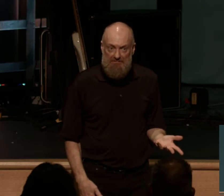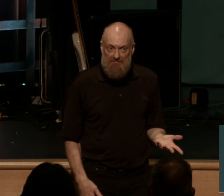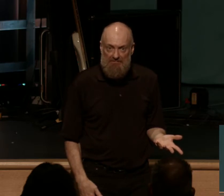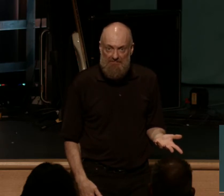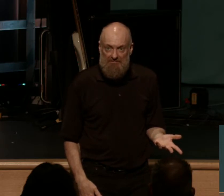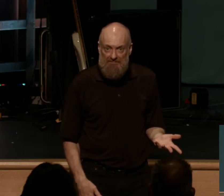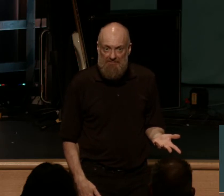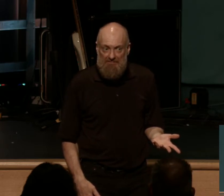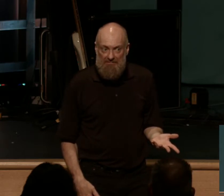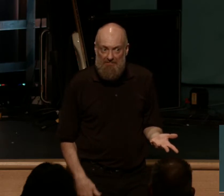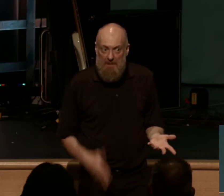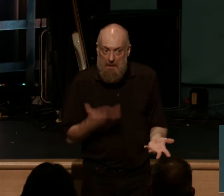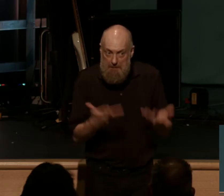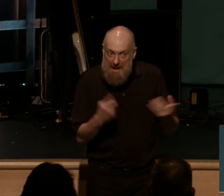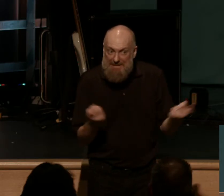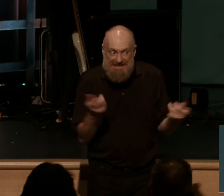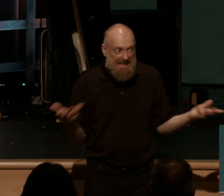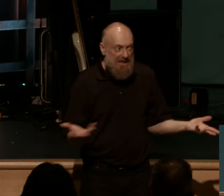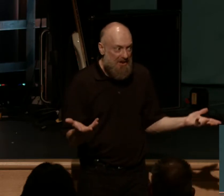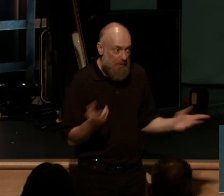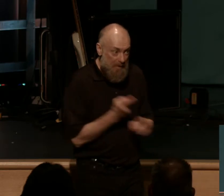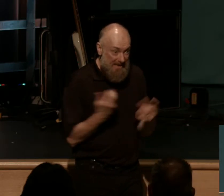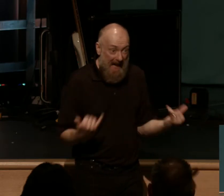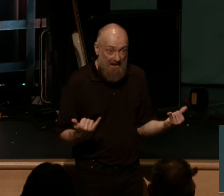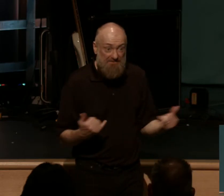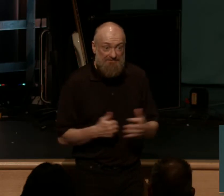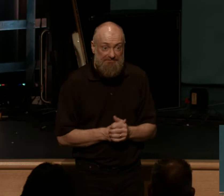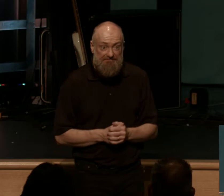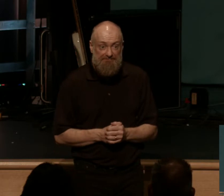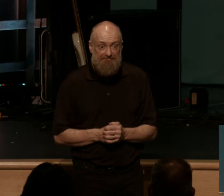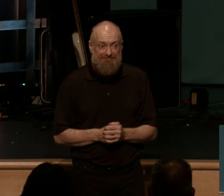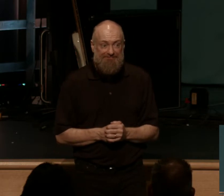what sin is represented here right now?